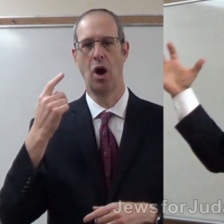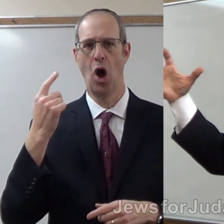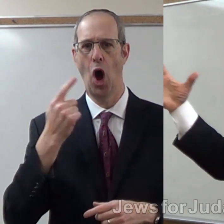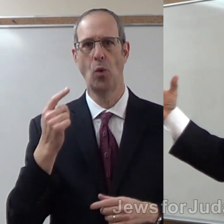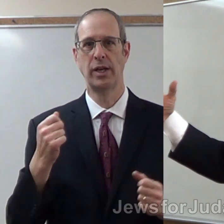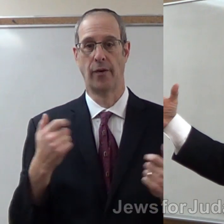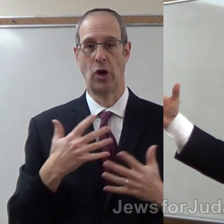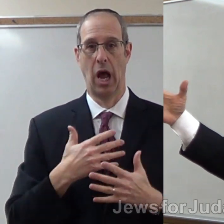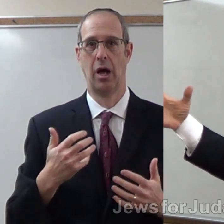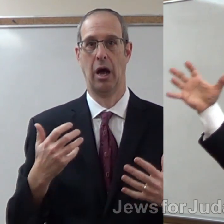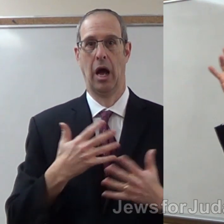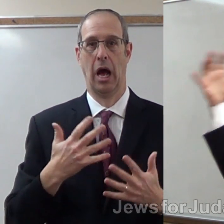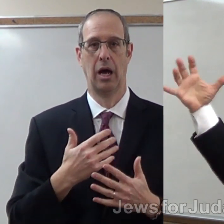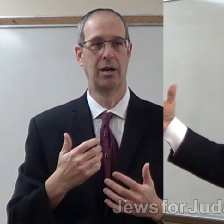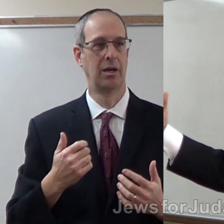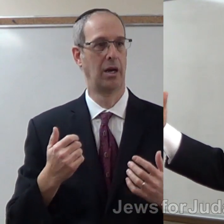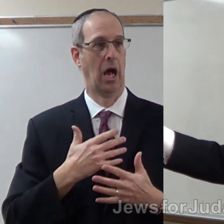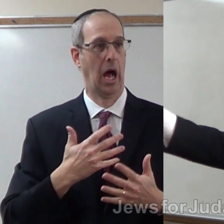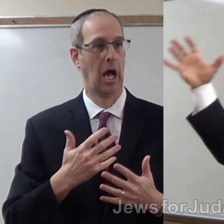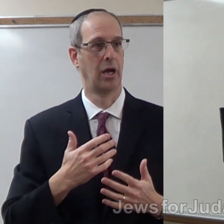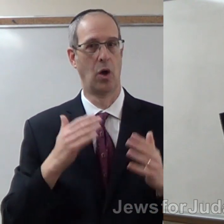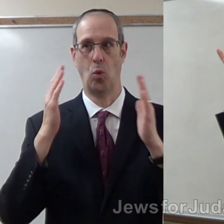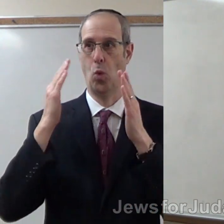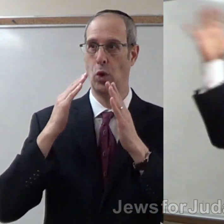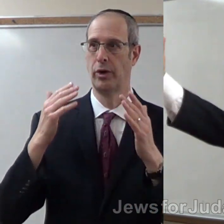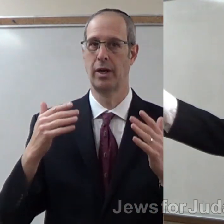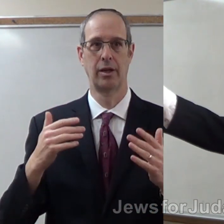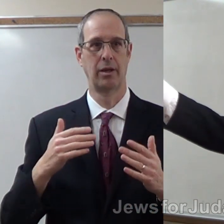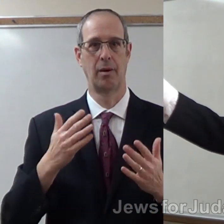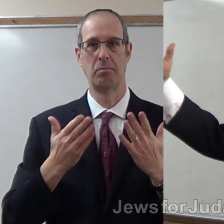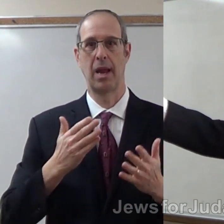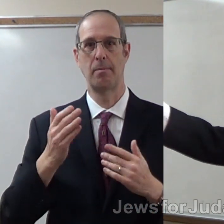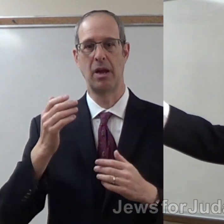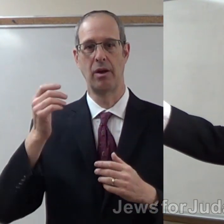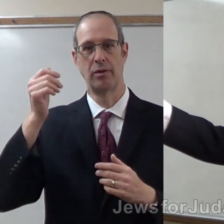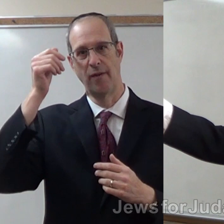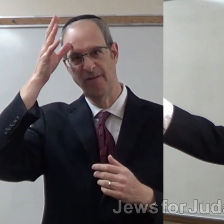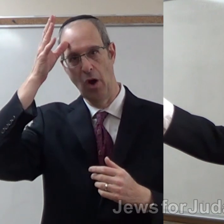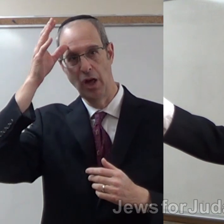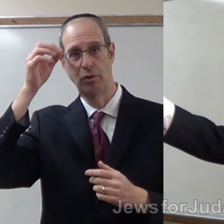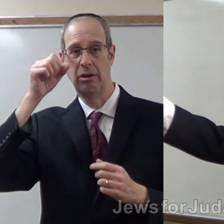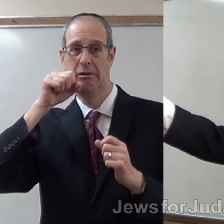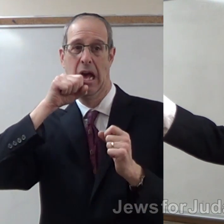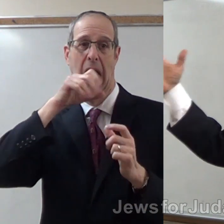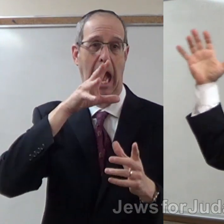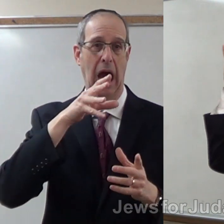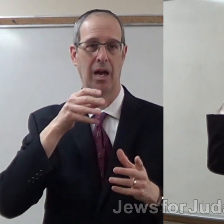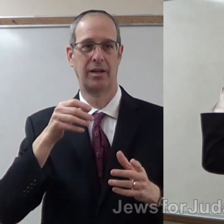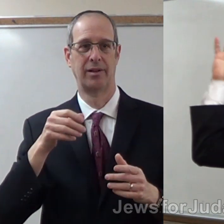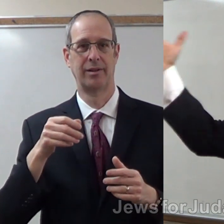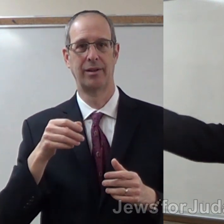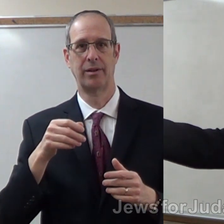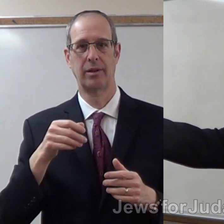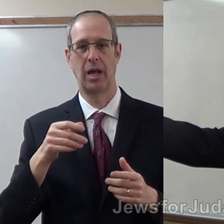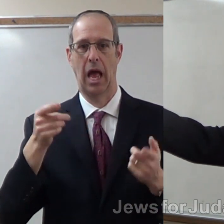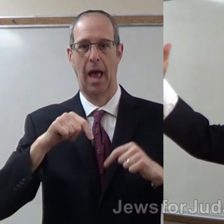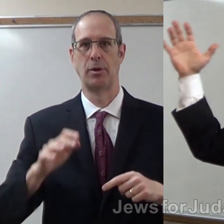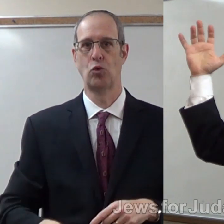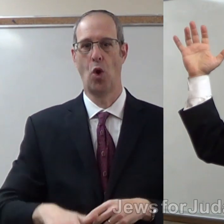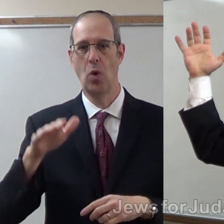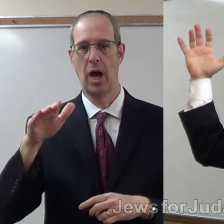frightened, always afraid. They were always worried that their father was going to scream at them. And when you grow up like